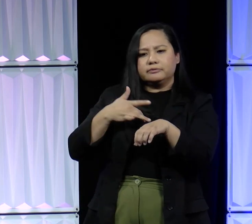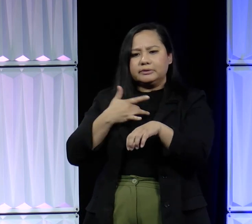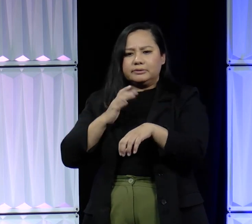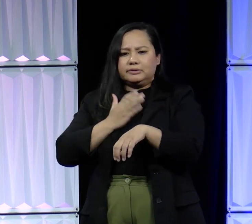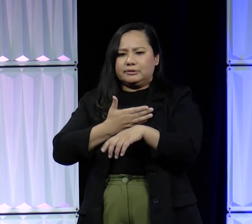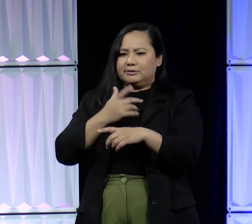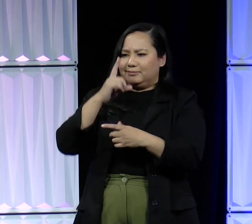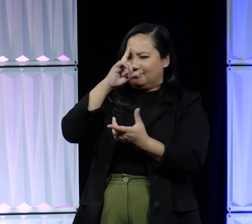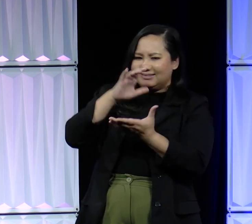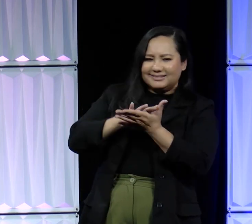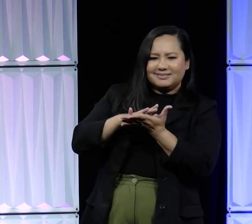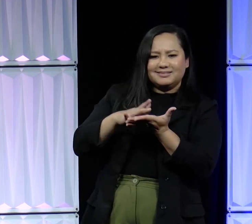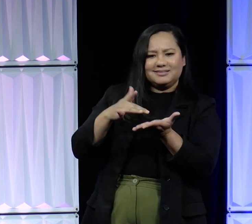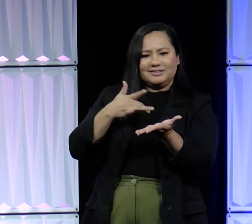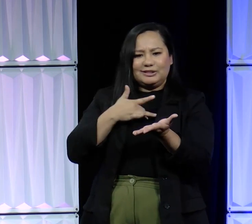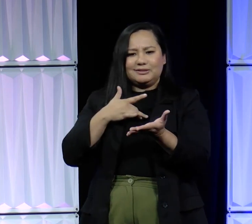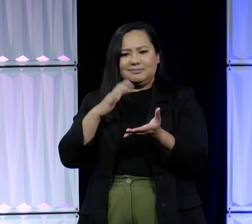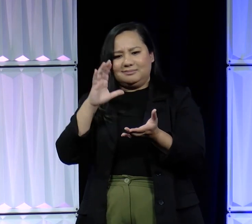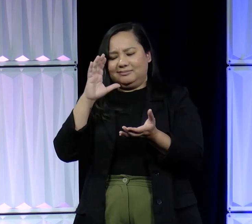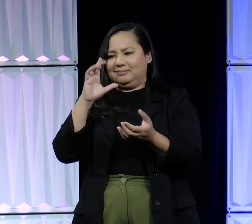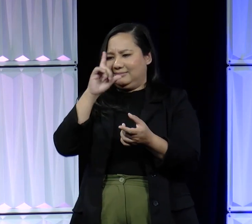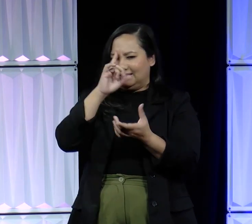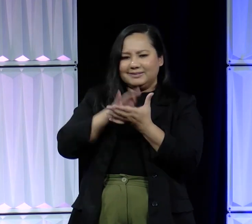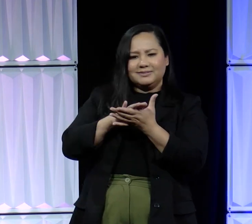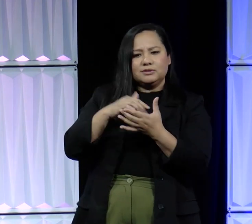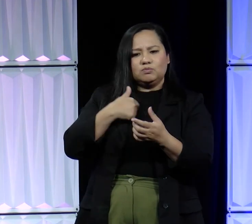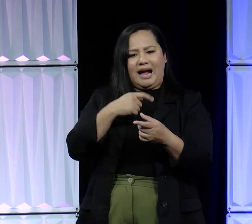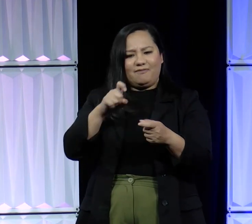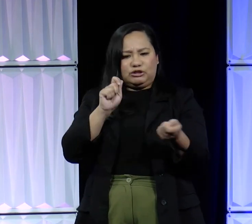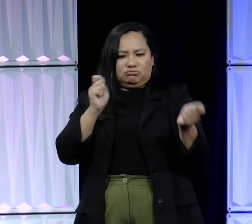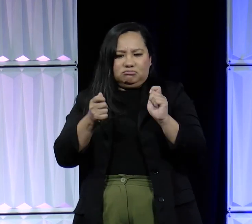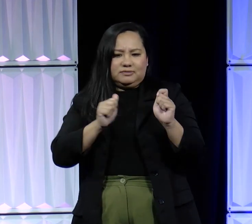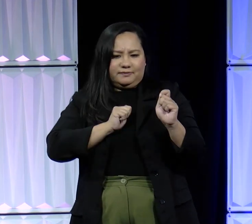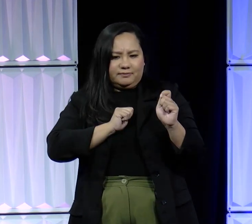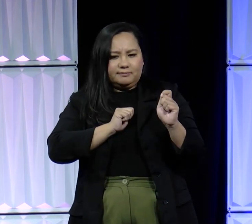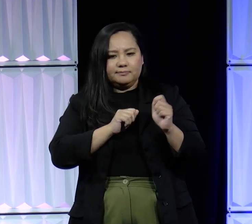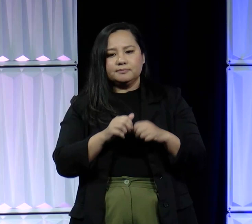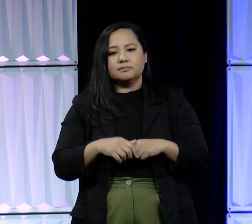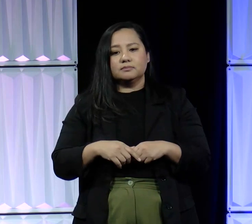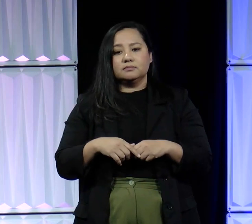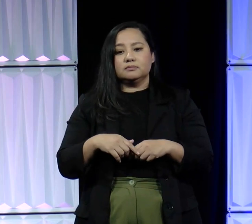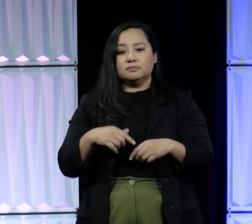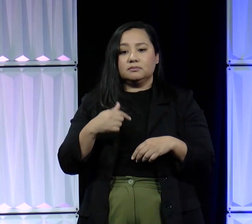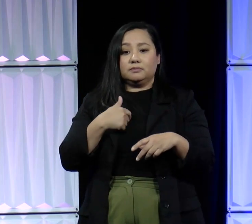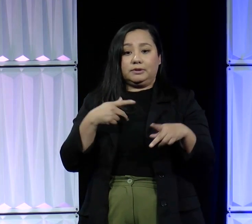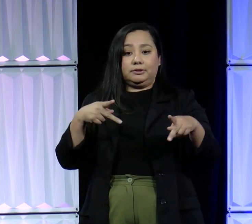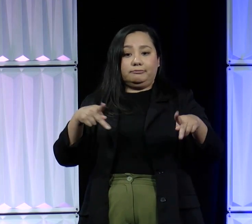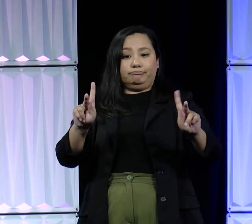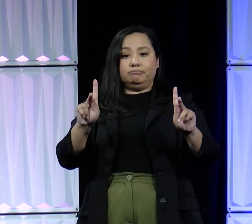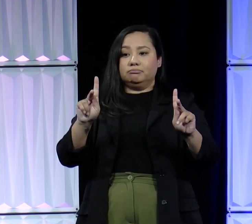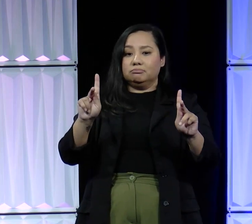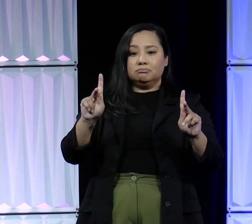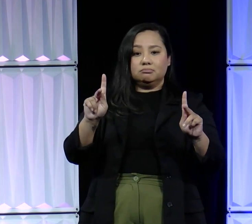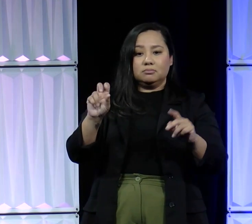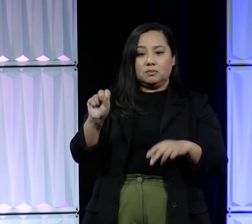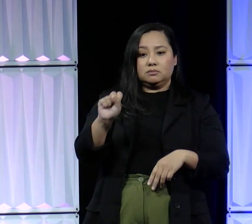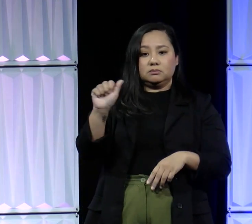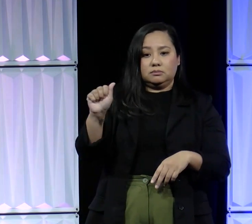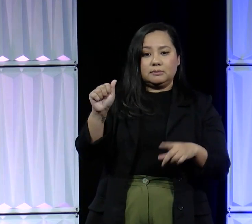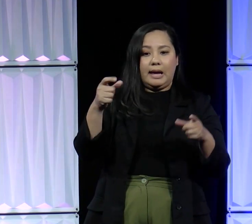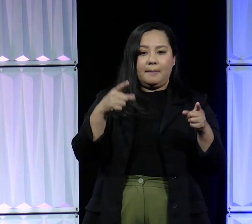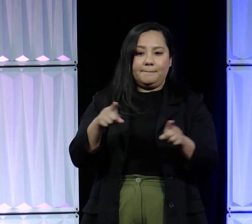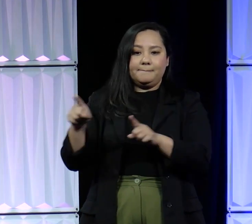and minds of all of us who knowingly or unknowingly allow child sexual abuse to occur. Thank you.